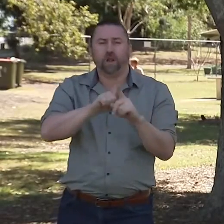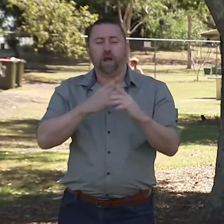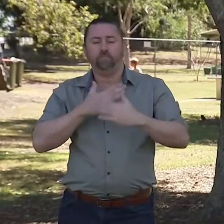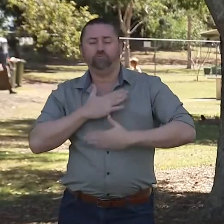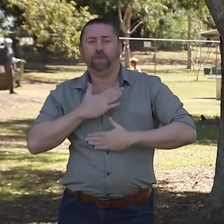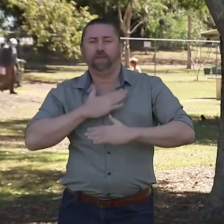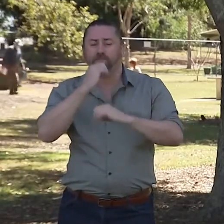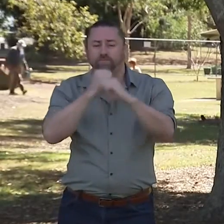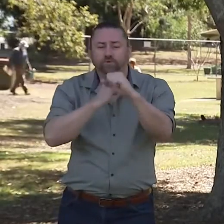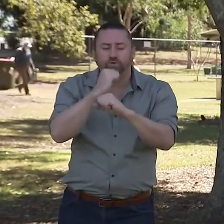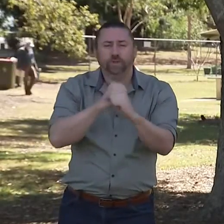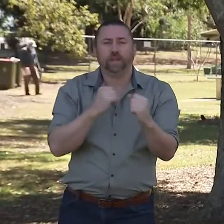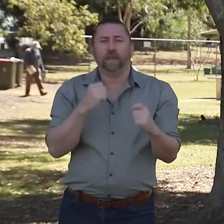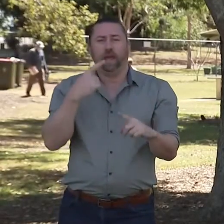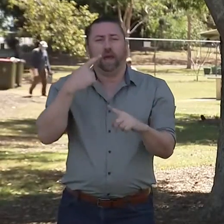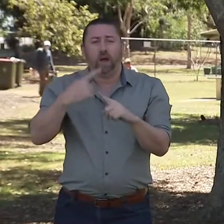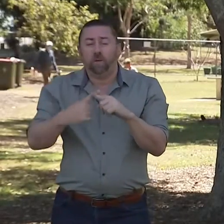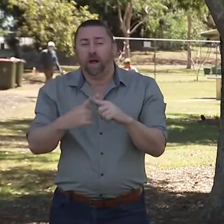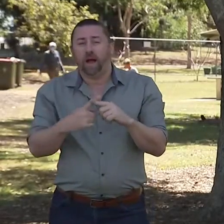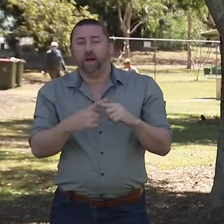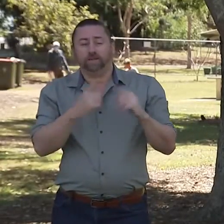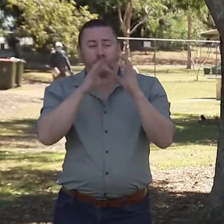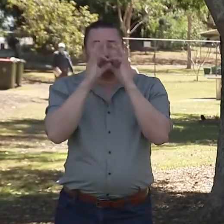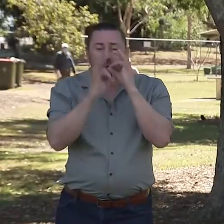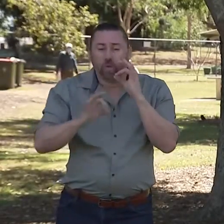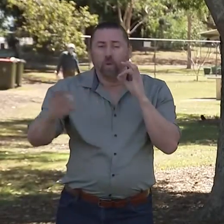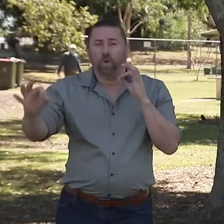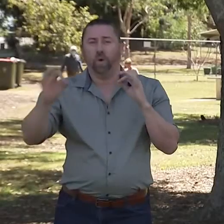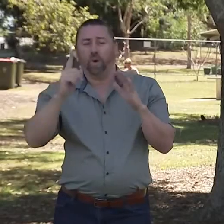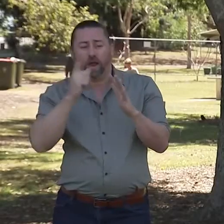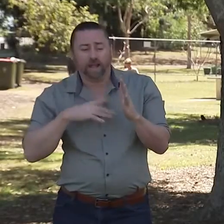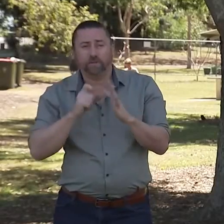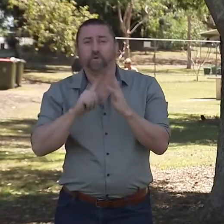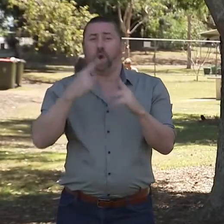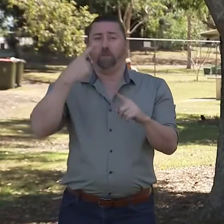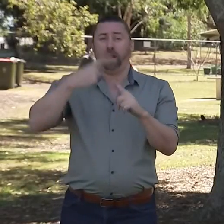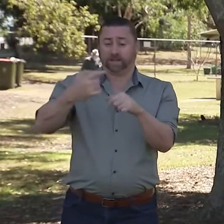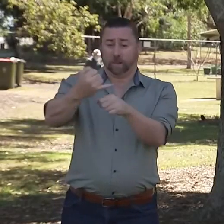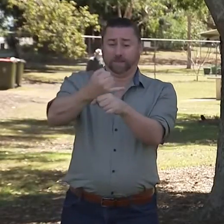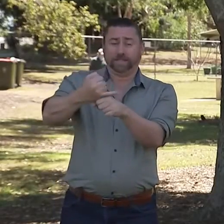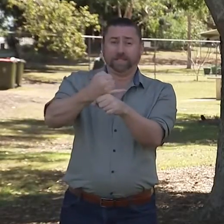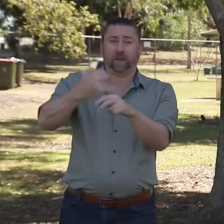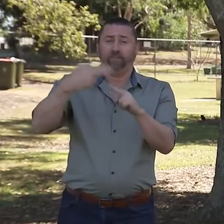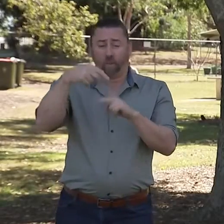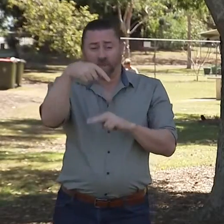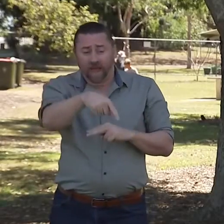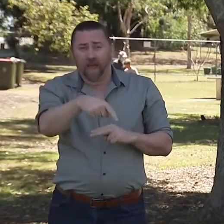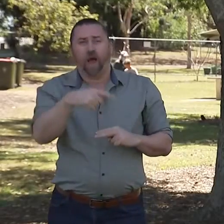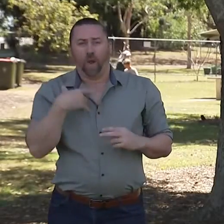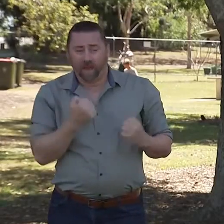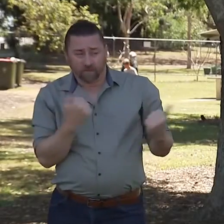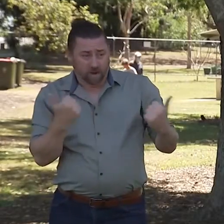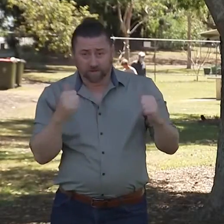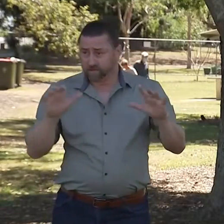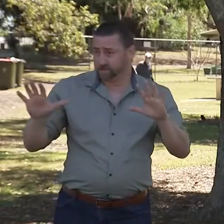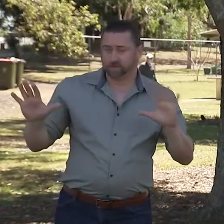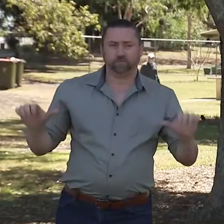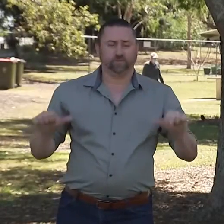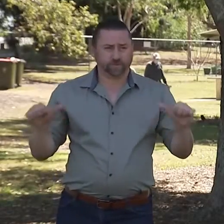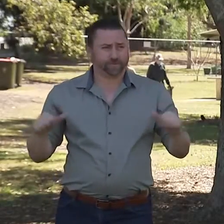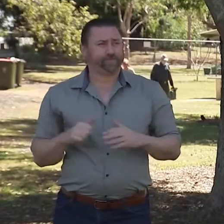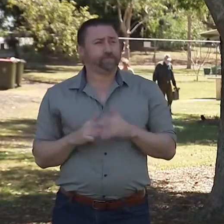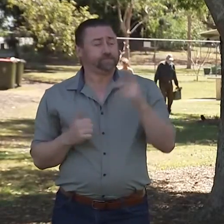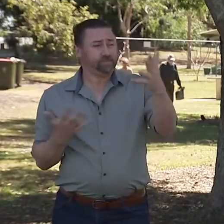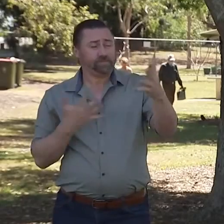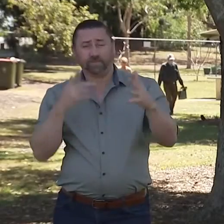have the consumables you need for those ventilators, we have the drugs you need. So all of that work's been done. Likely that you'll be able to keep patients